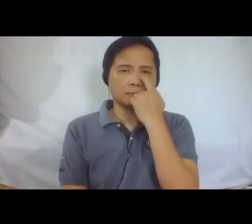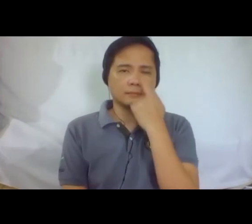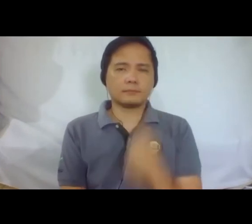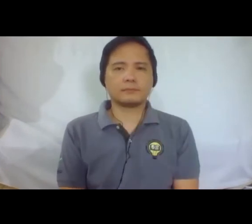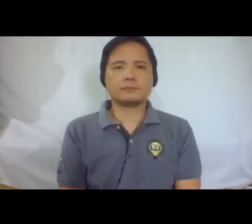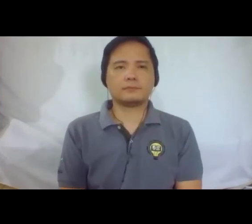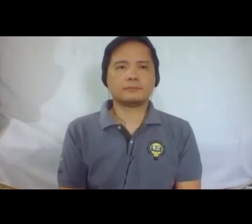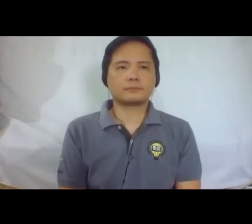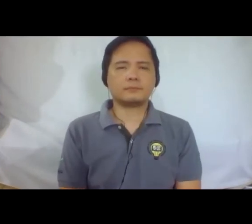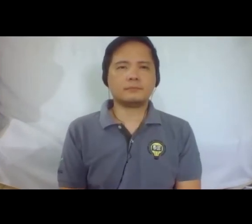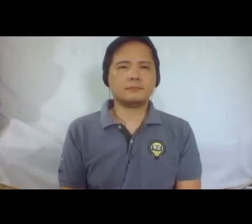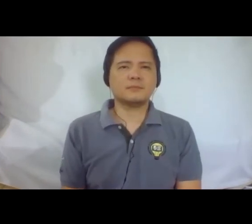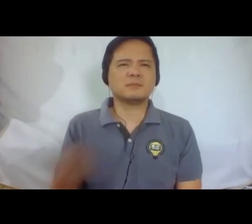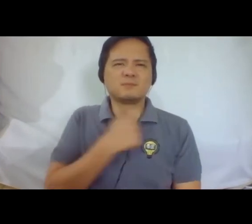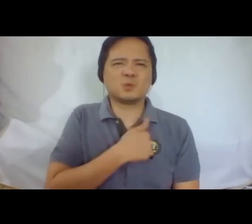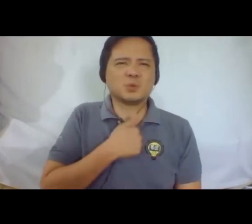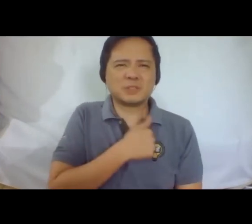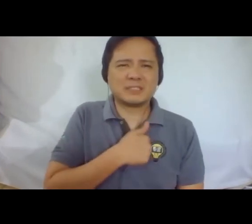I'm having a problem with my,